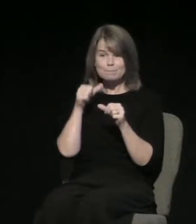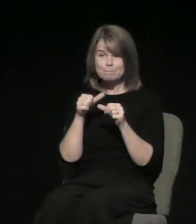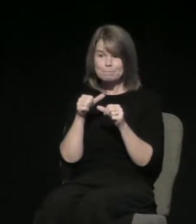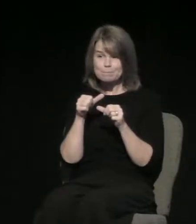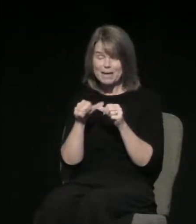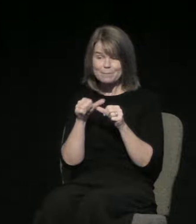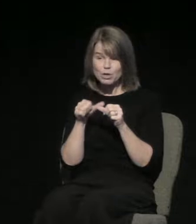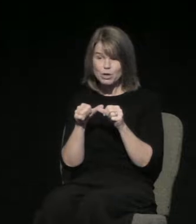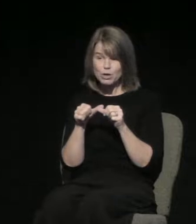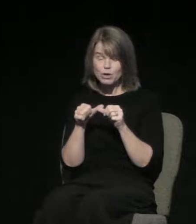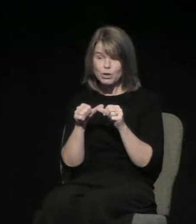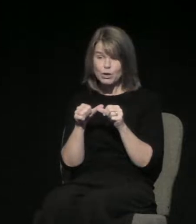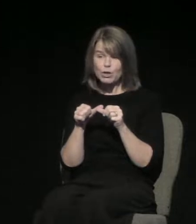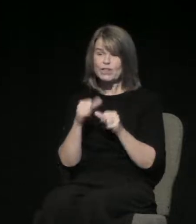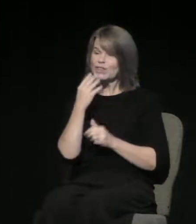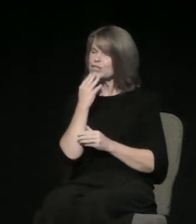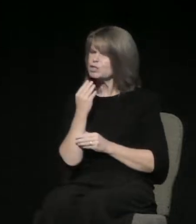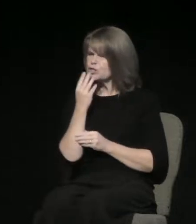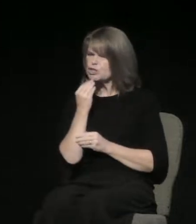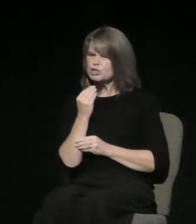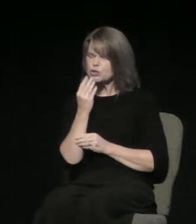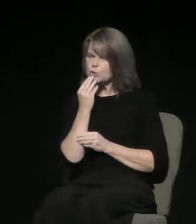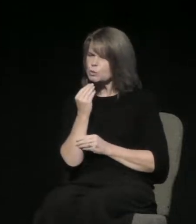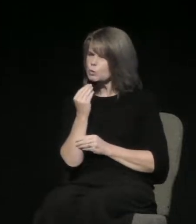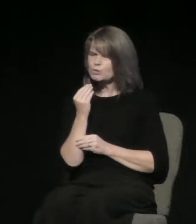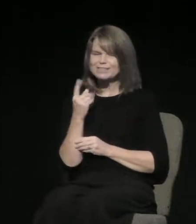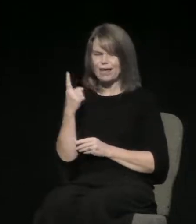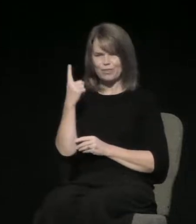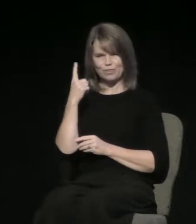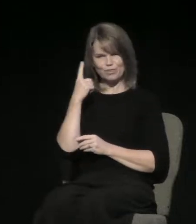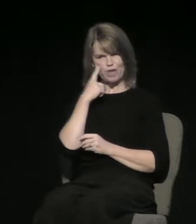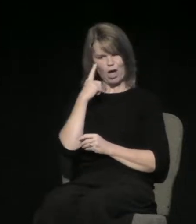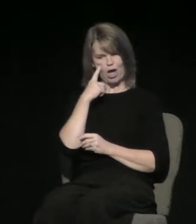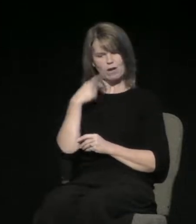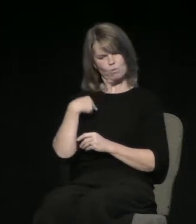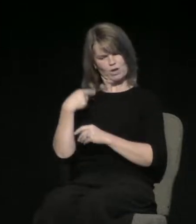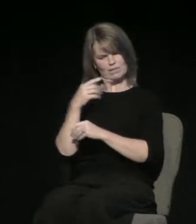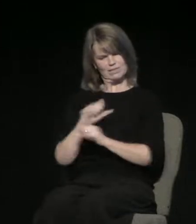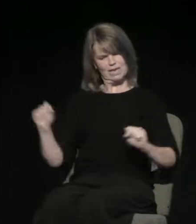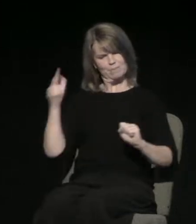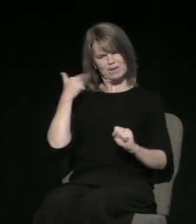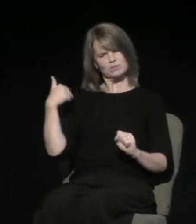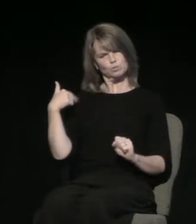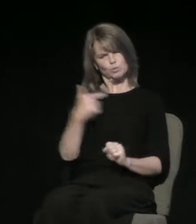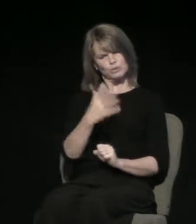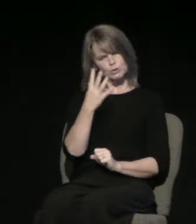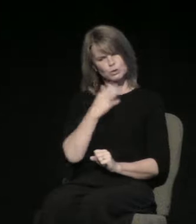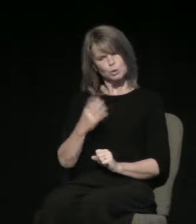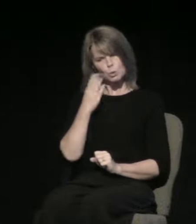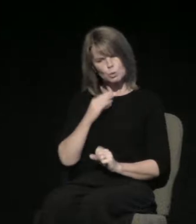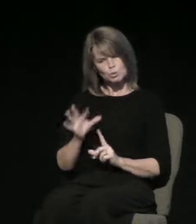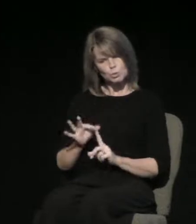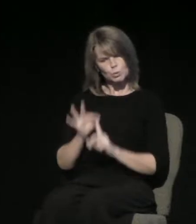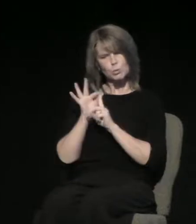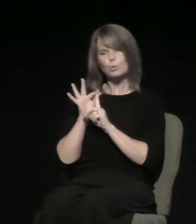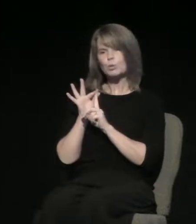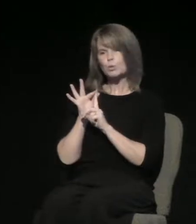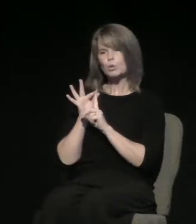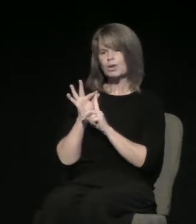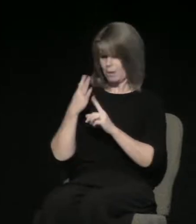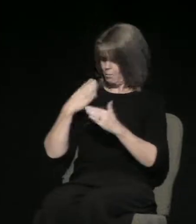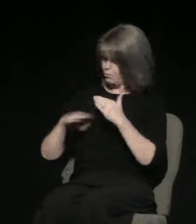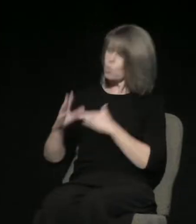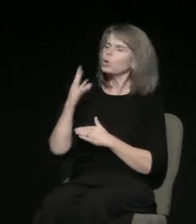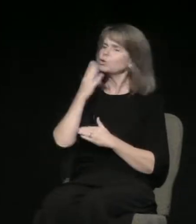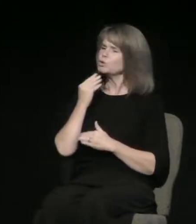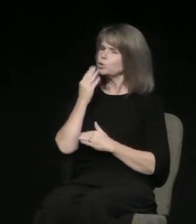Was it by keeping the law? No They thought they were Going to be saved Because they were Jews They were born Jews They just They